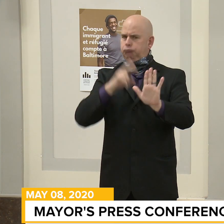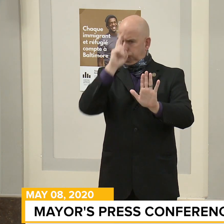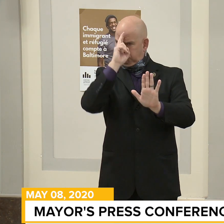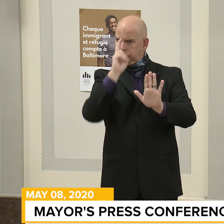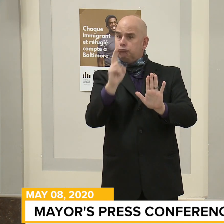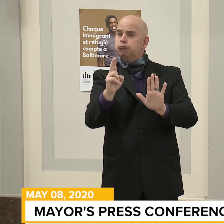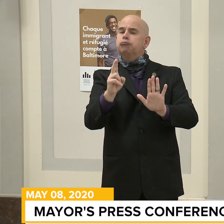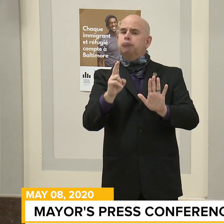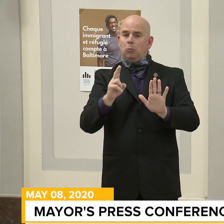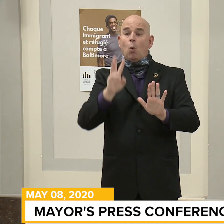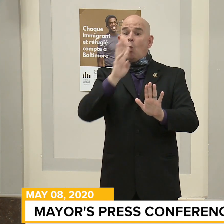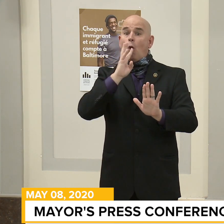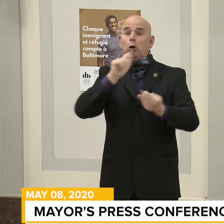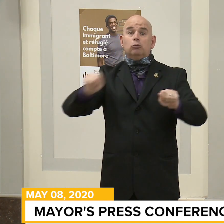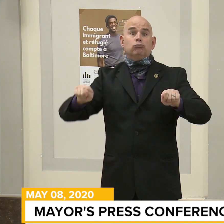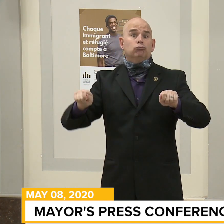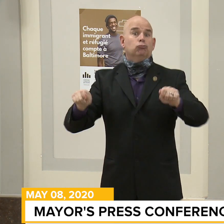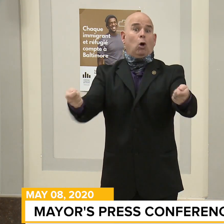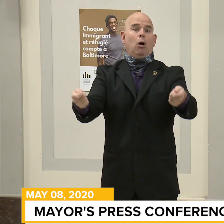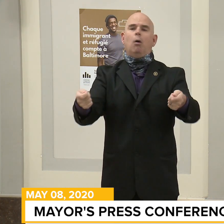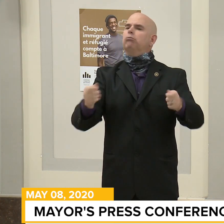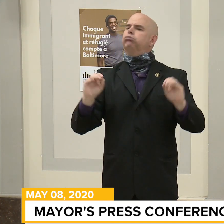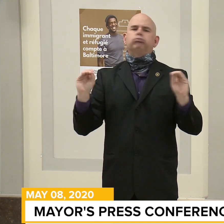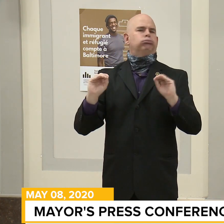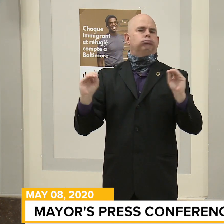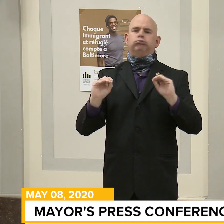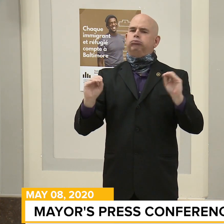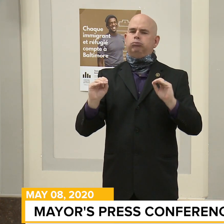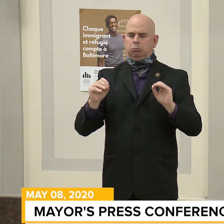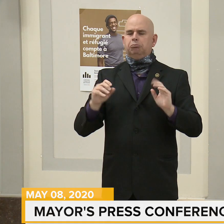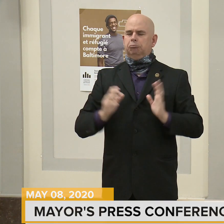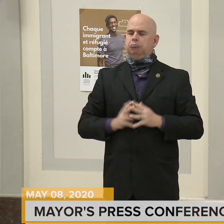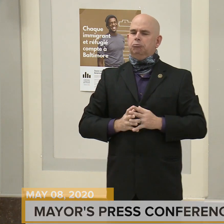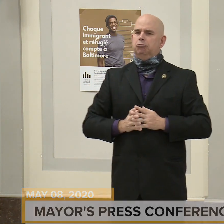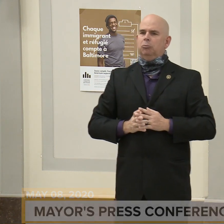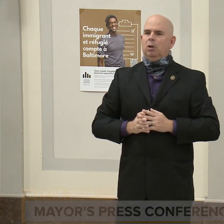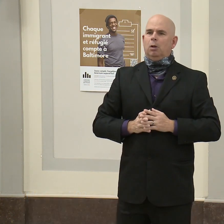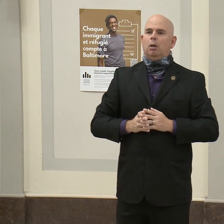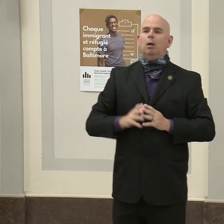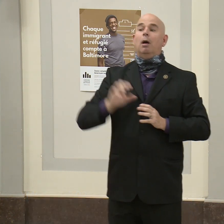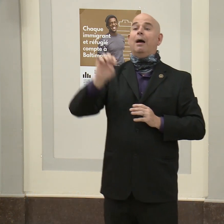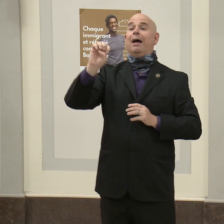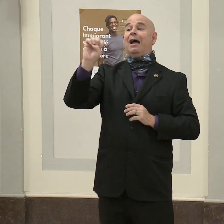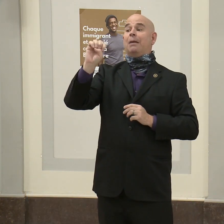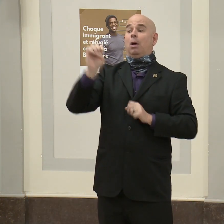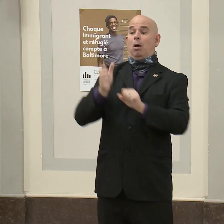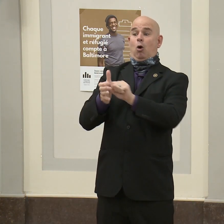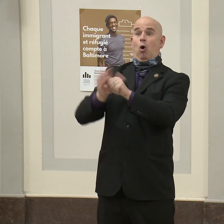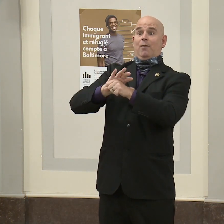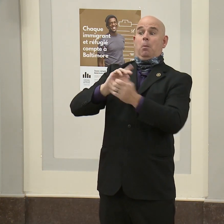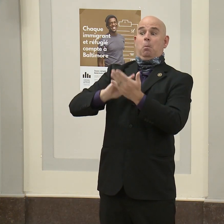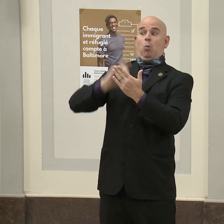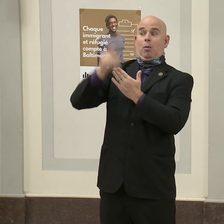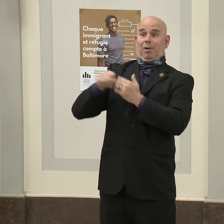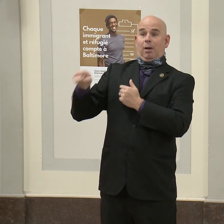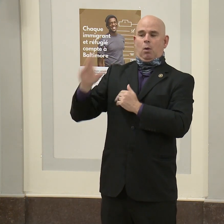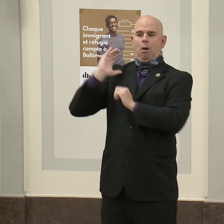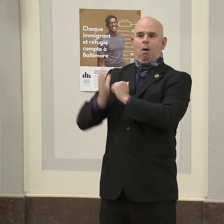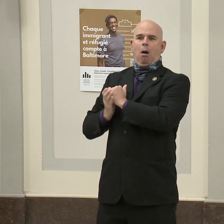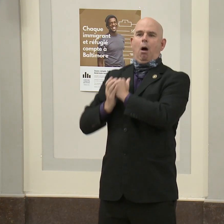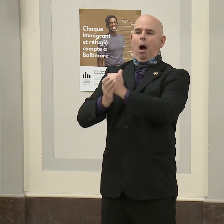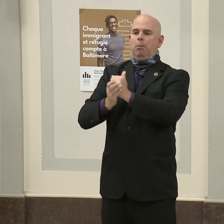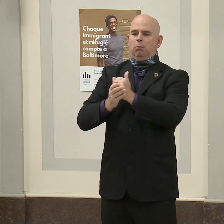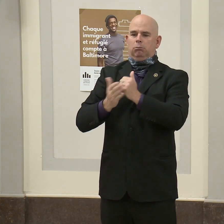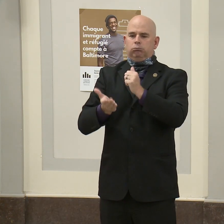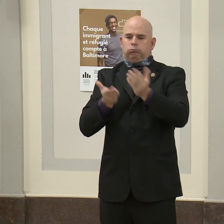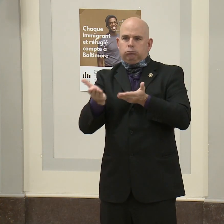payment. The emergency COVID-19 discount program will remain in effect until 90 days after the end of the current state